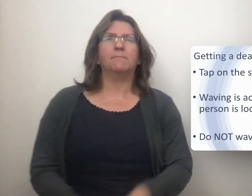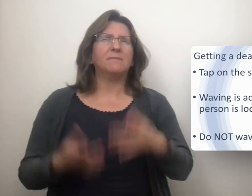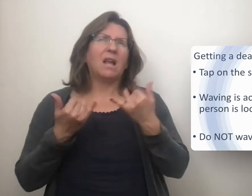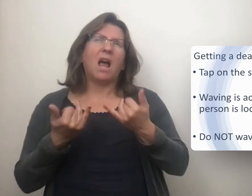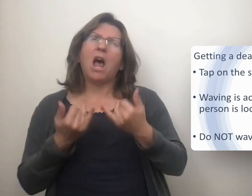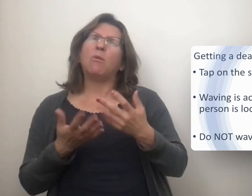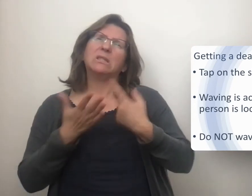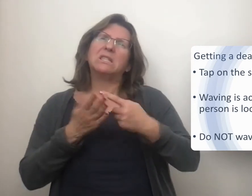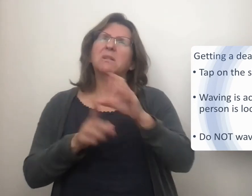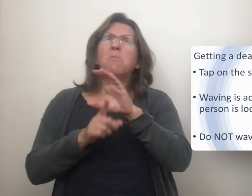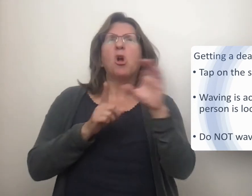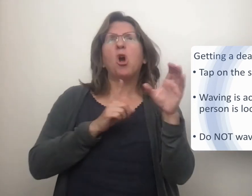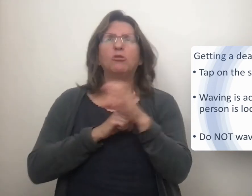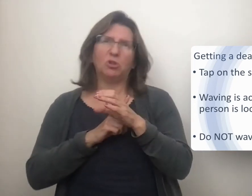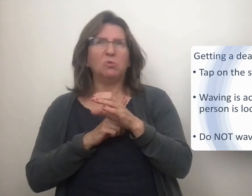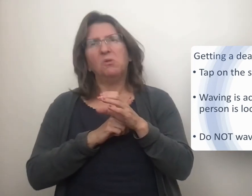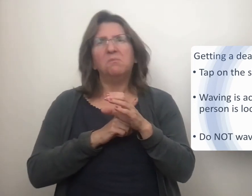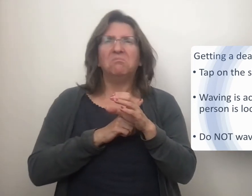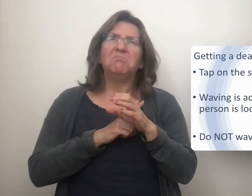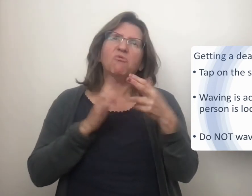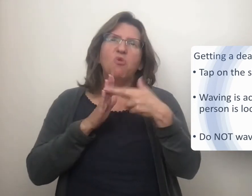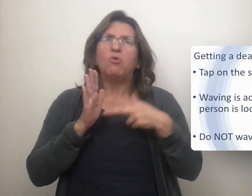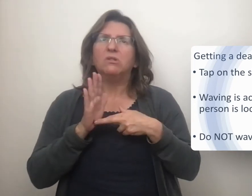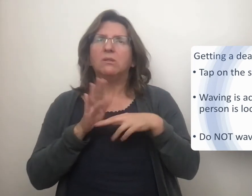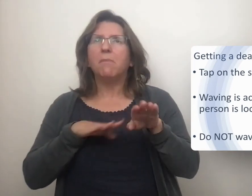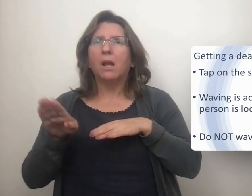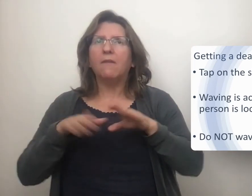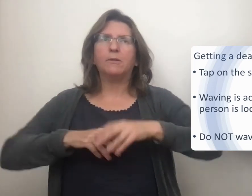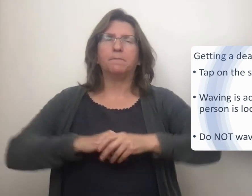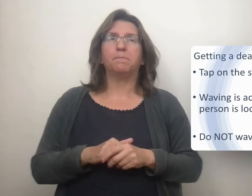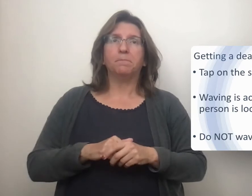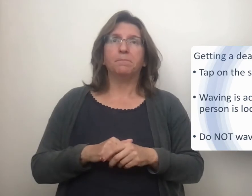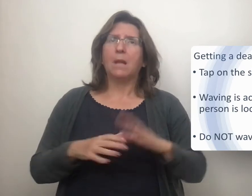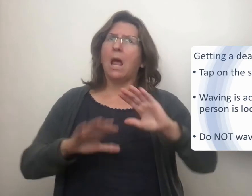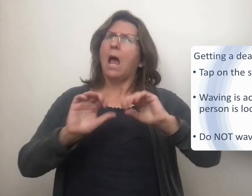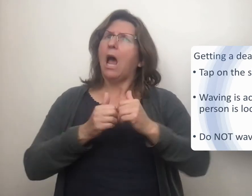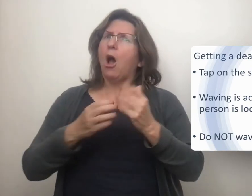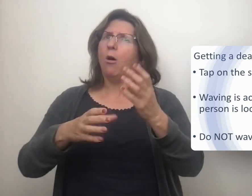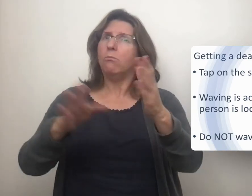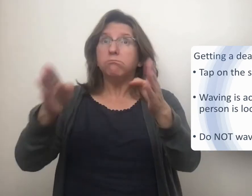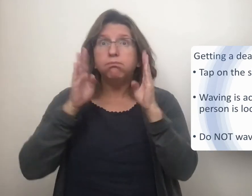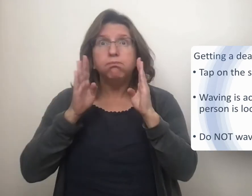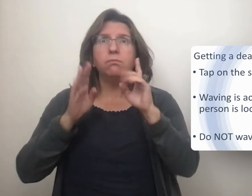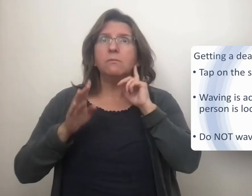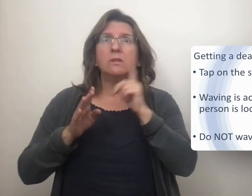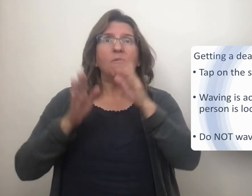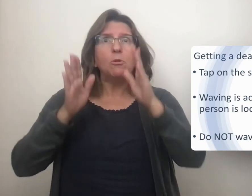Let's change gears and talk about deaf cultural norms of behavior. How do you get a deaf